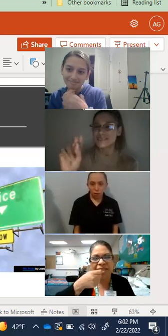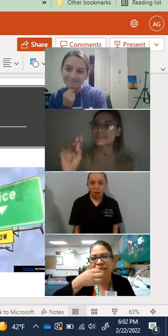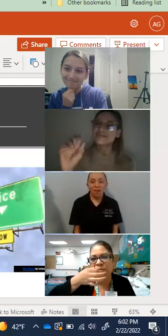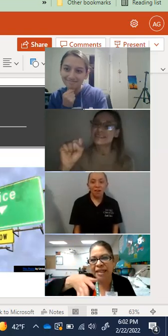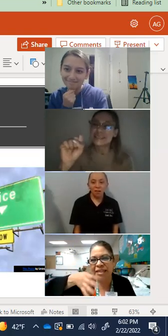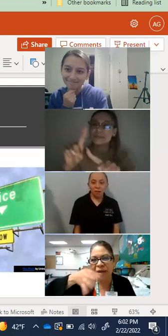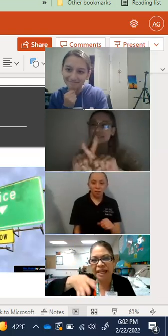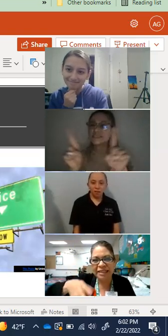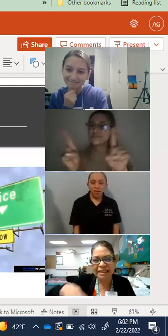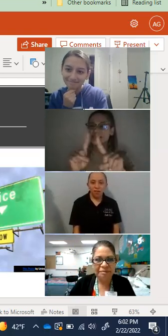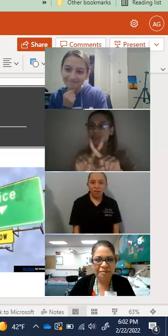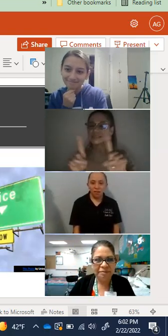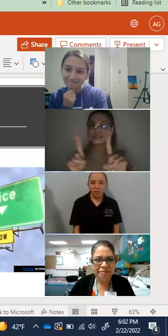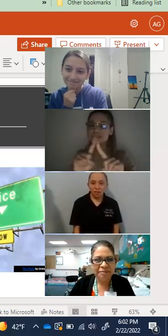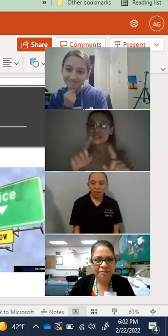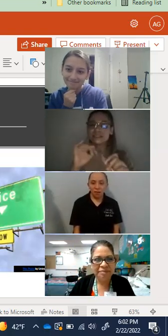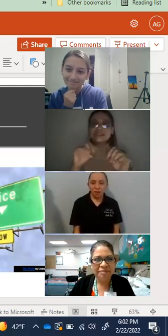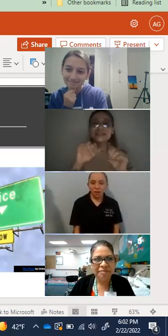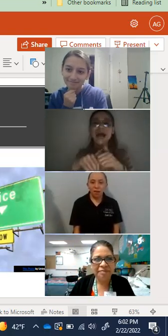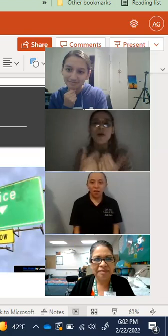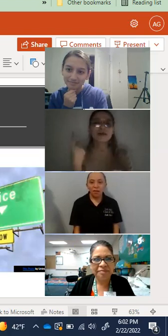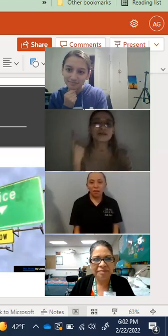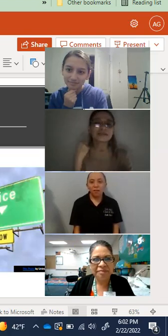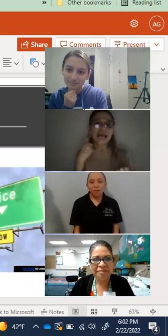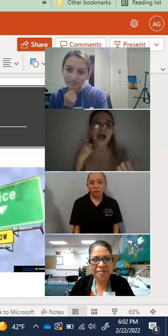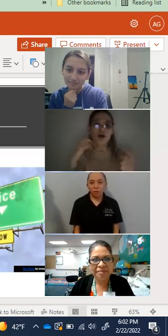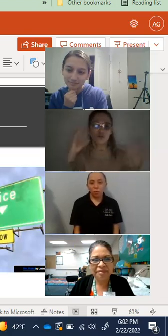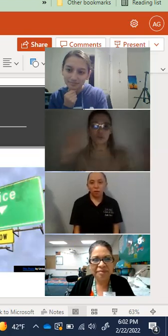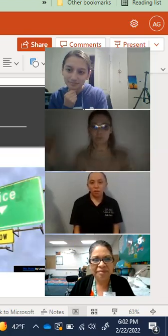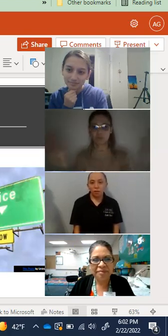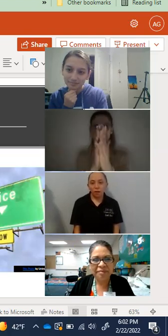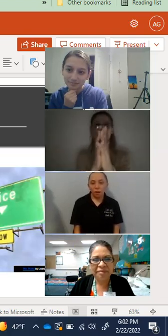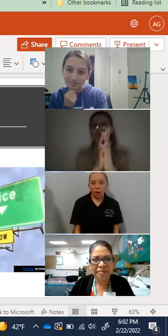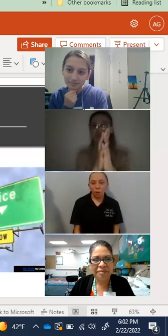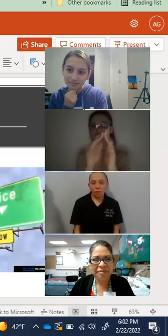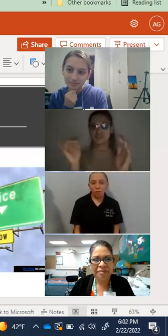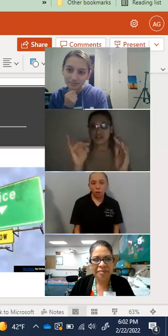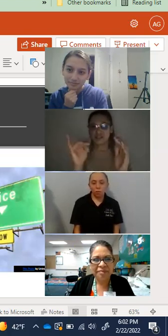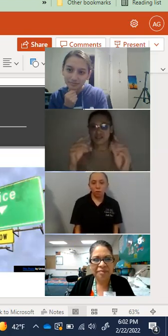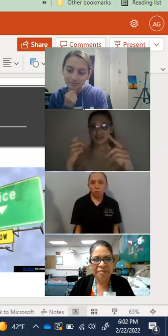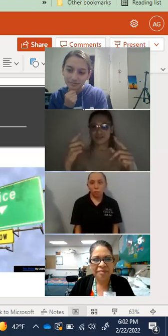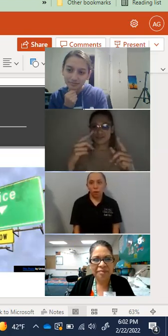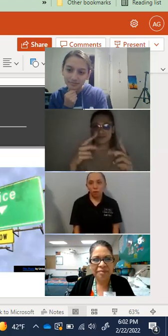spit. What's the spit? Spit. But It is different though. It's how it